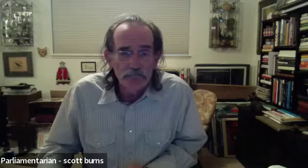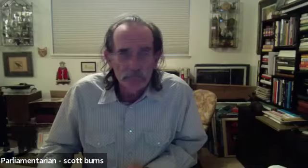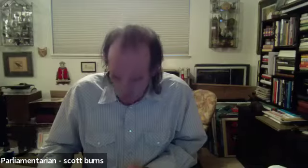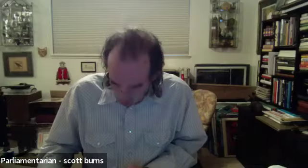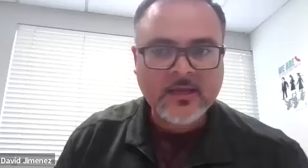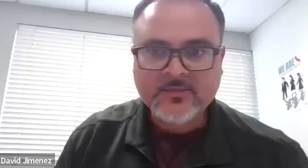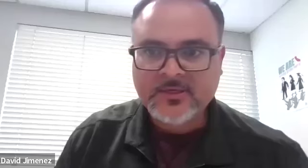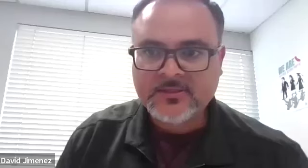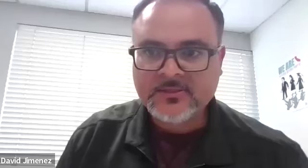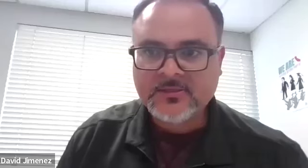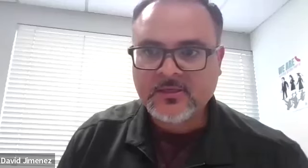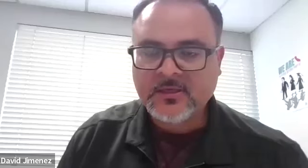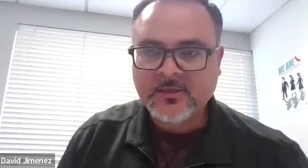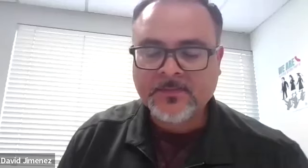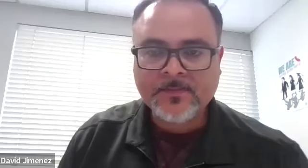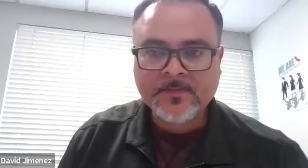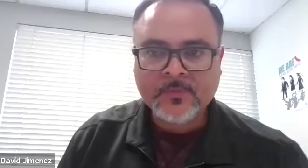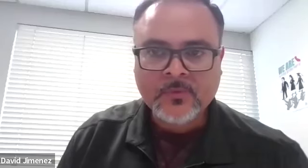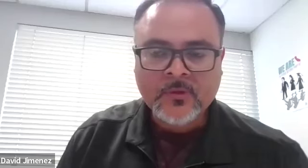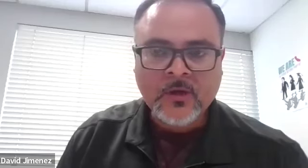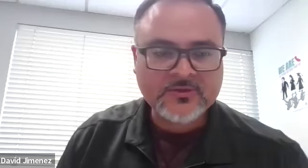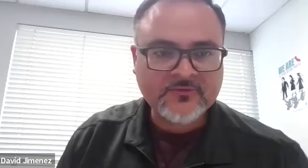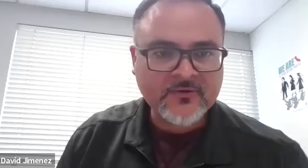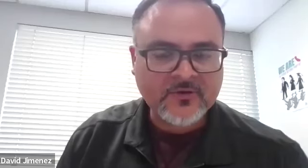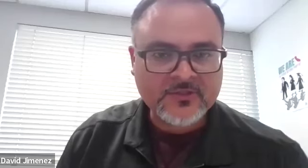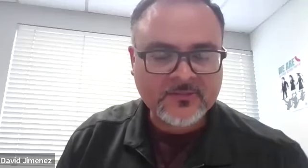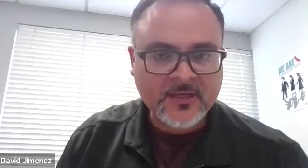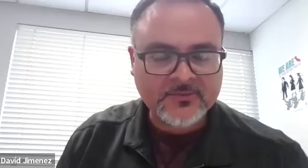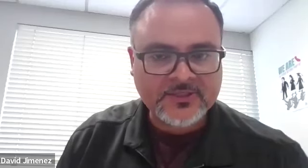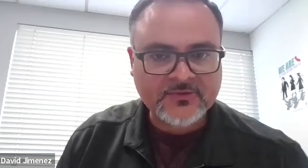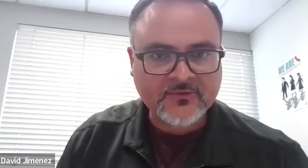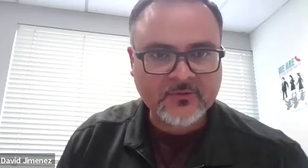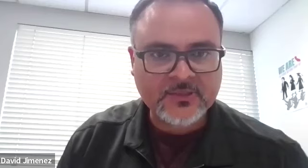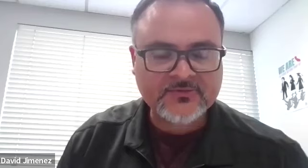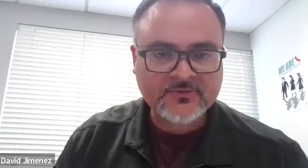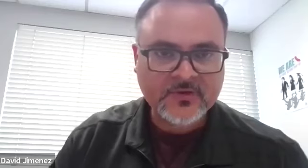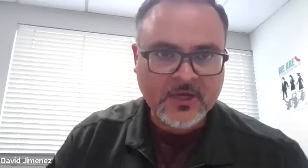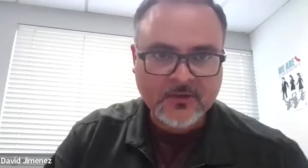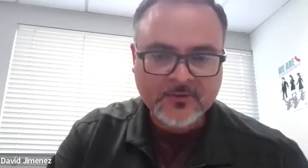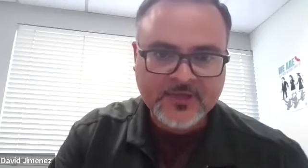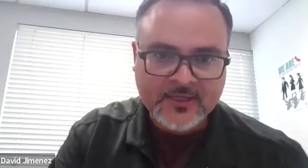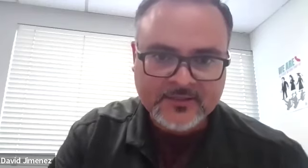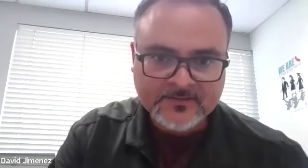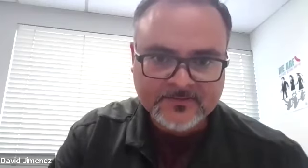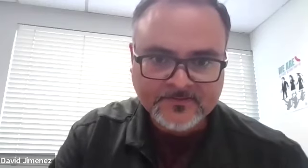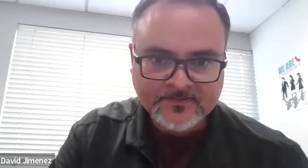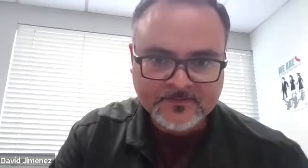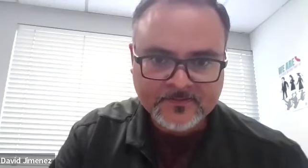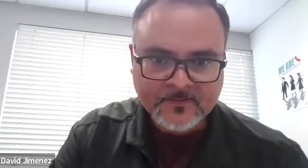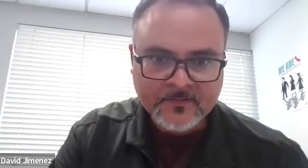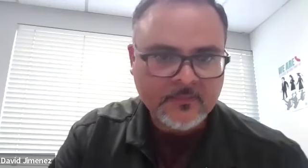vote. lower all the hands, please. All those in favor of closing debate and proceeding to a vote, please raise your